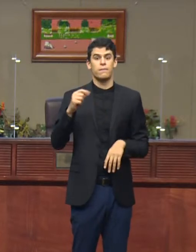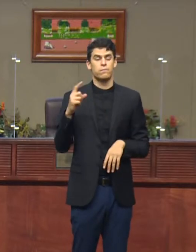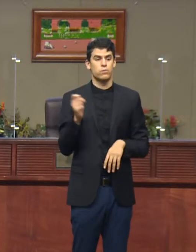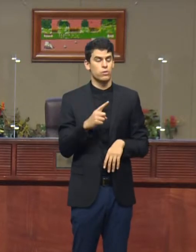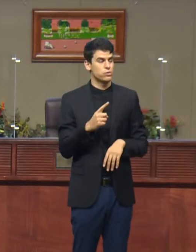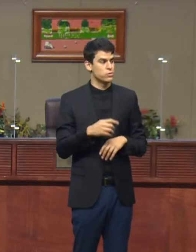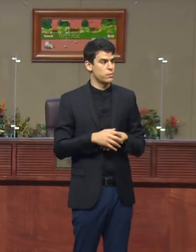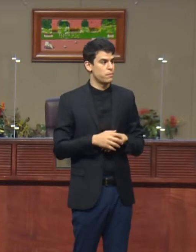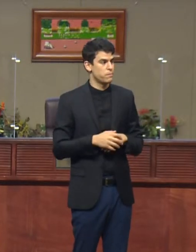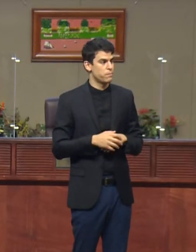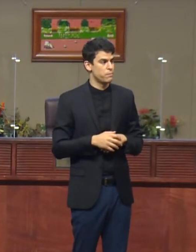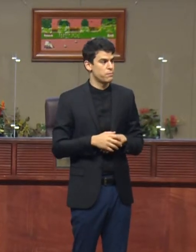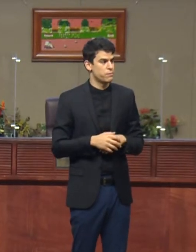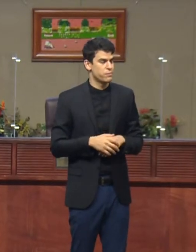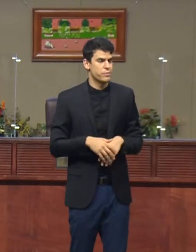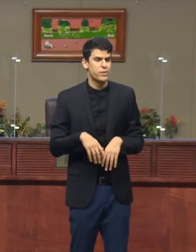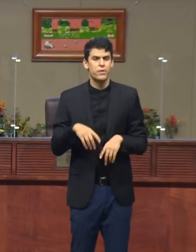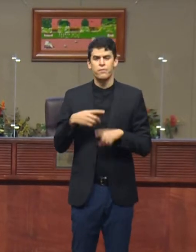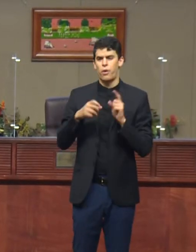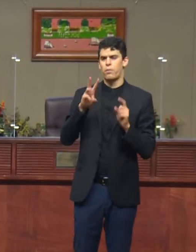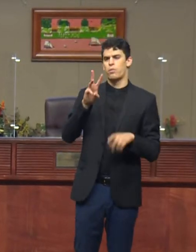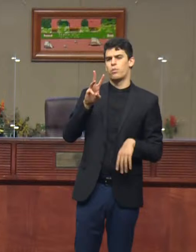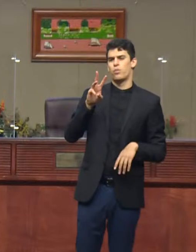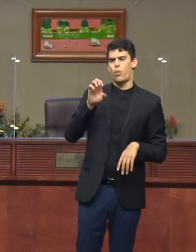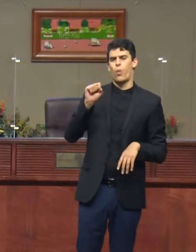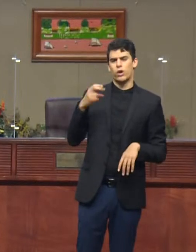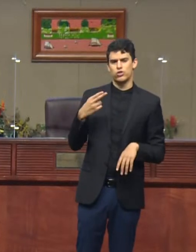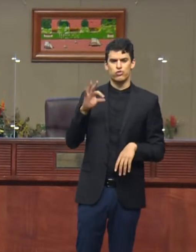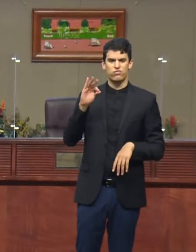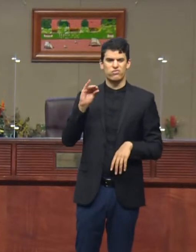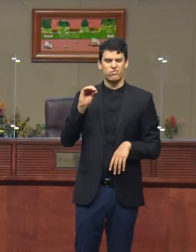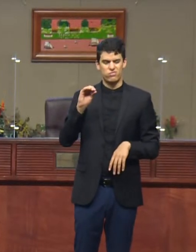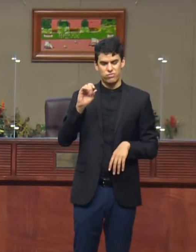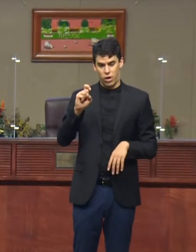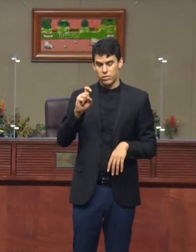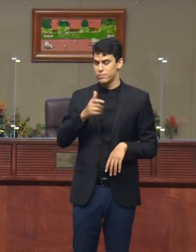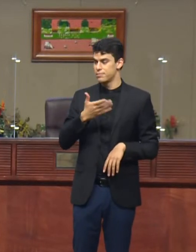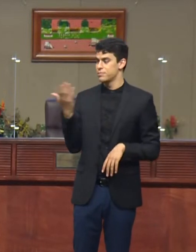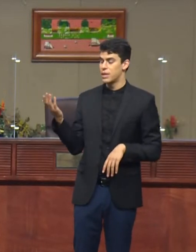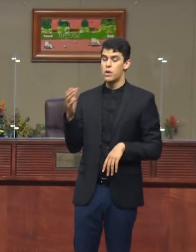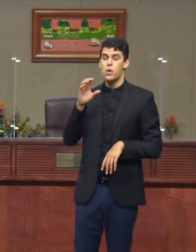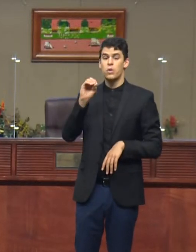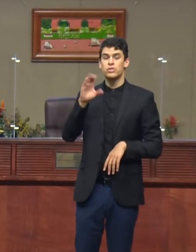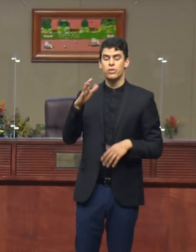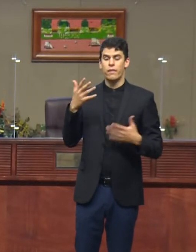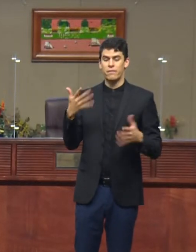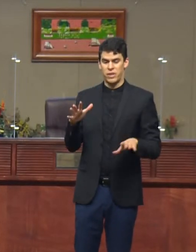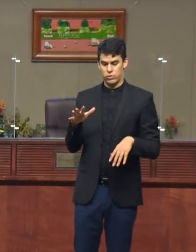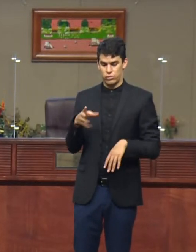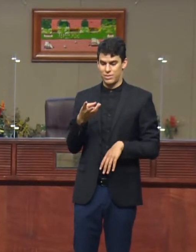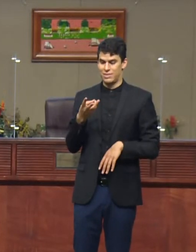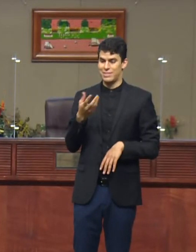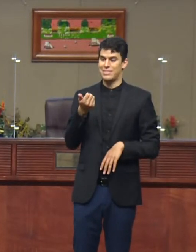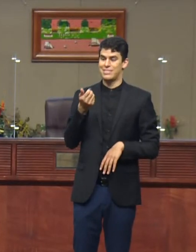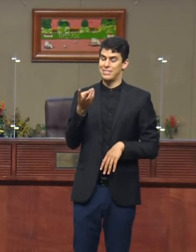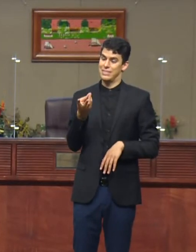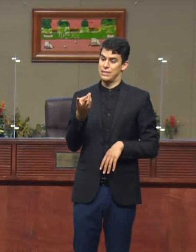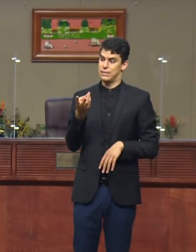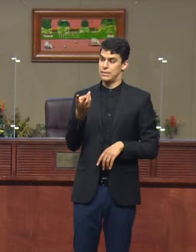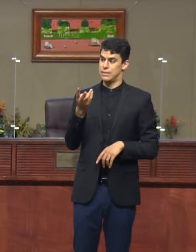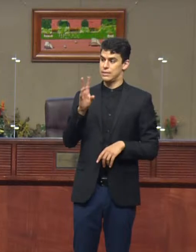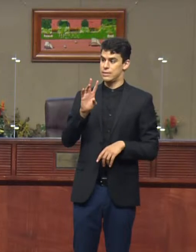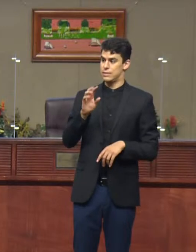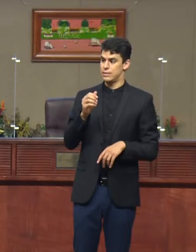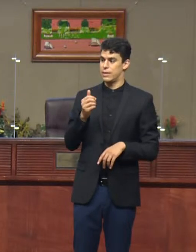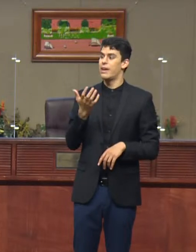Greg Fox with WESH, and it's to Ms. Chu. Orange County has vaccinated roughly 16% of its population through March